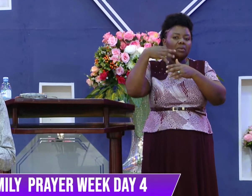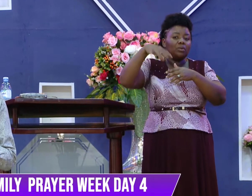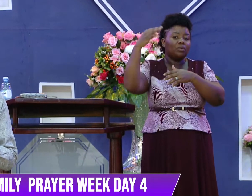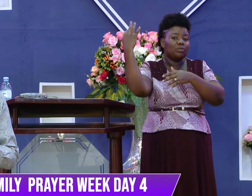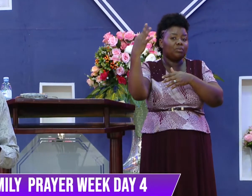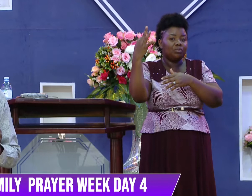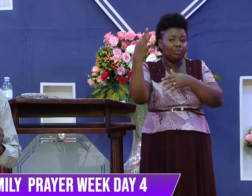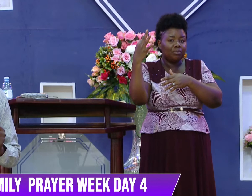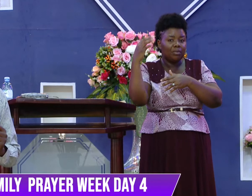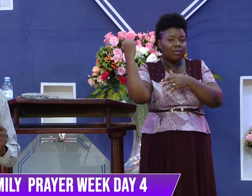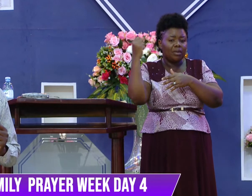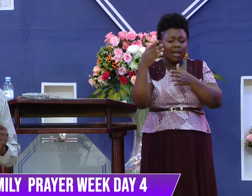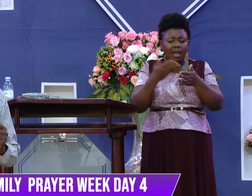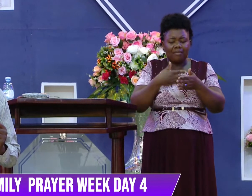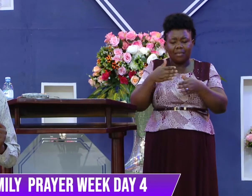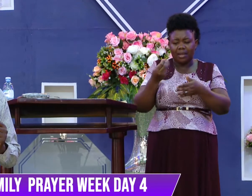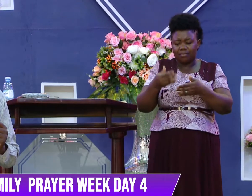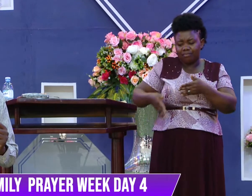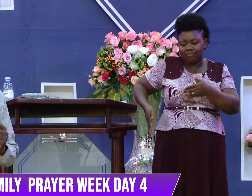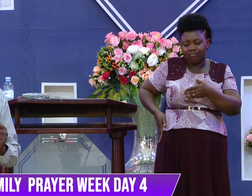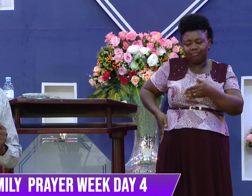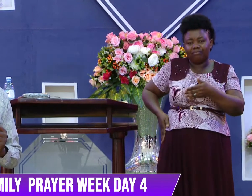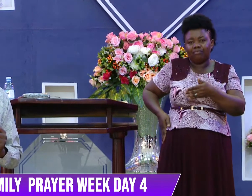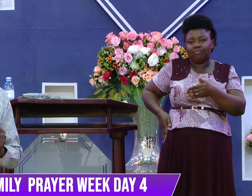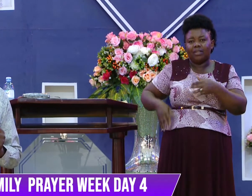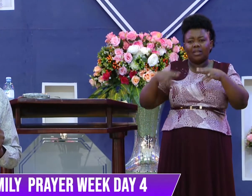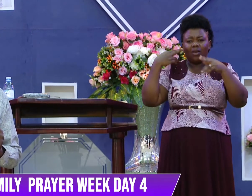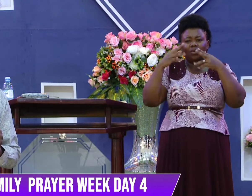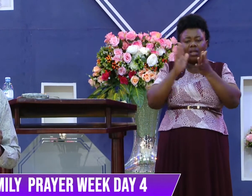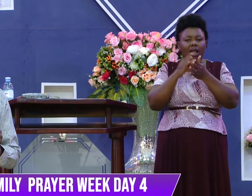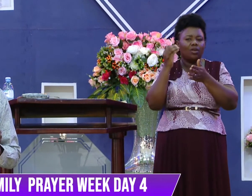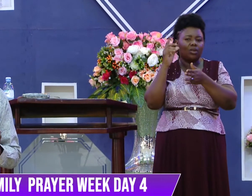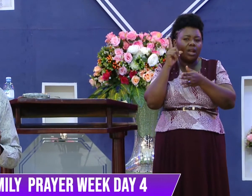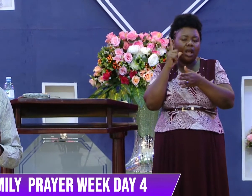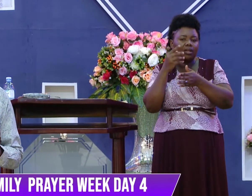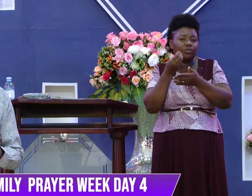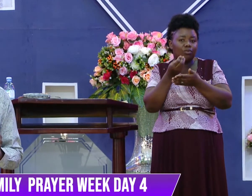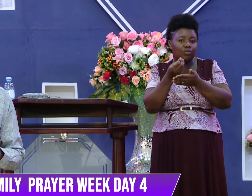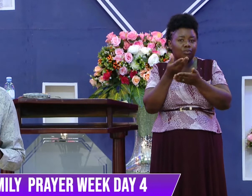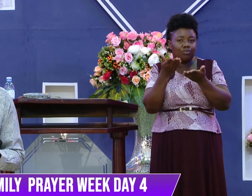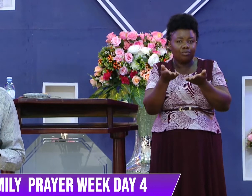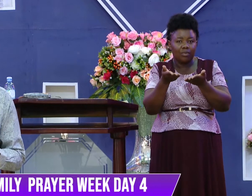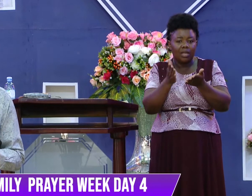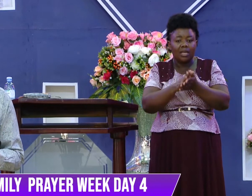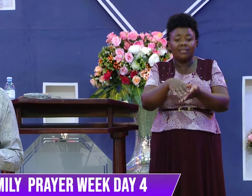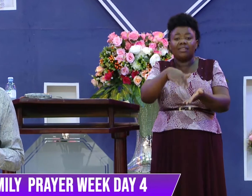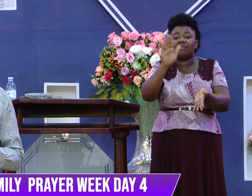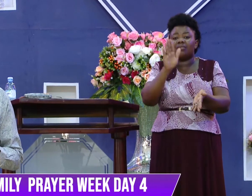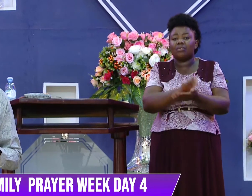the gospel. I have my money here. The money for hotel and money to eat.